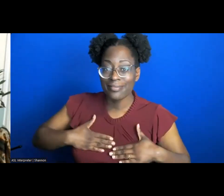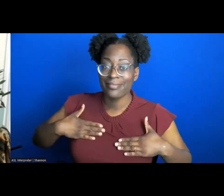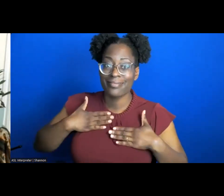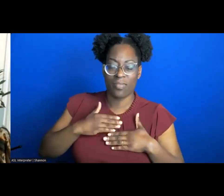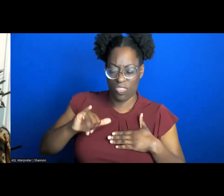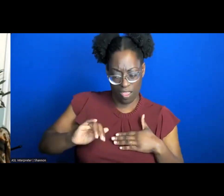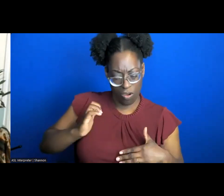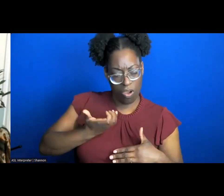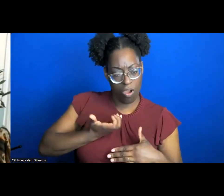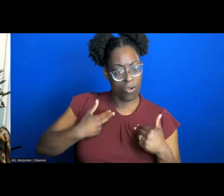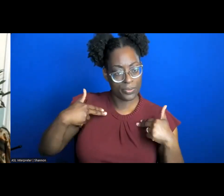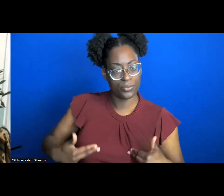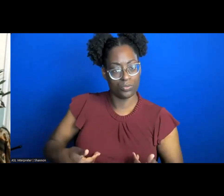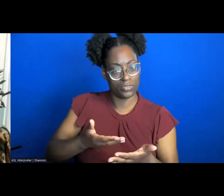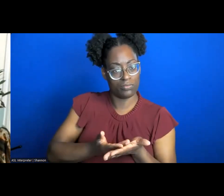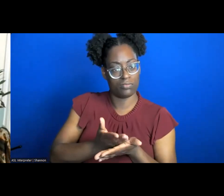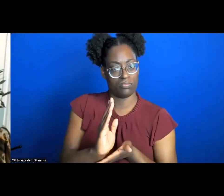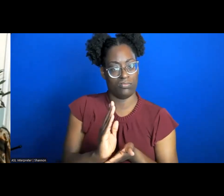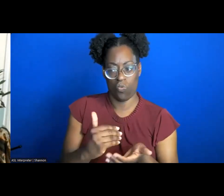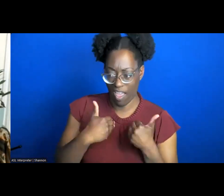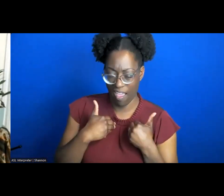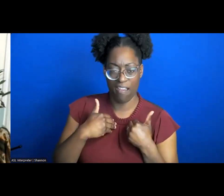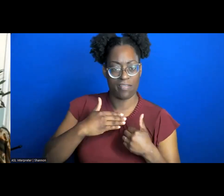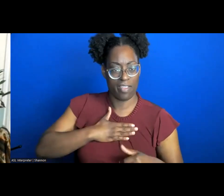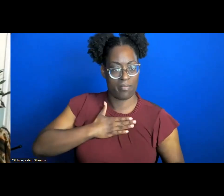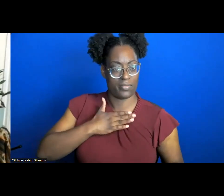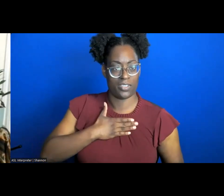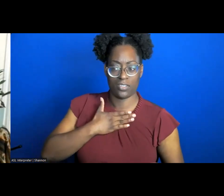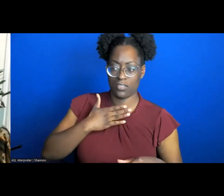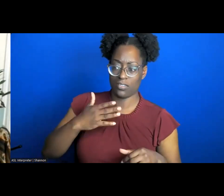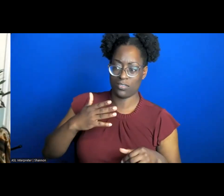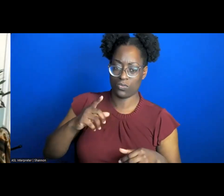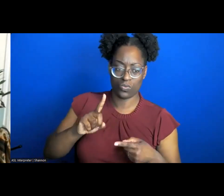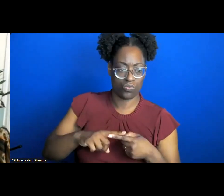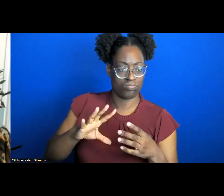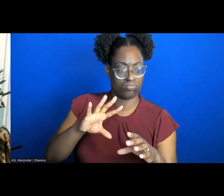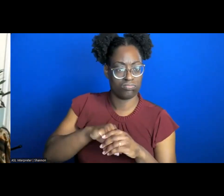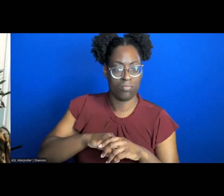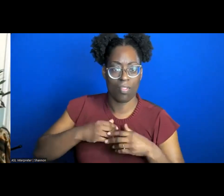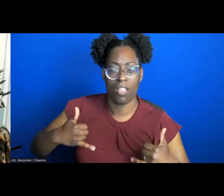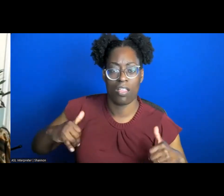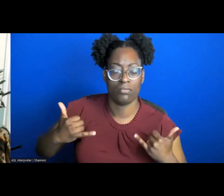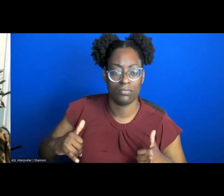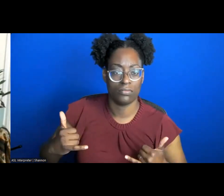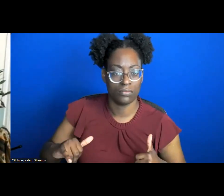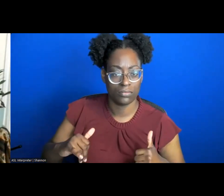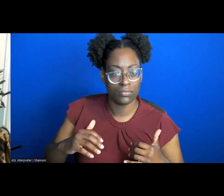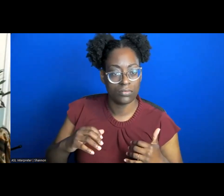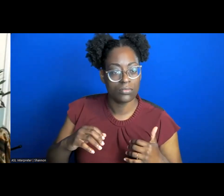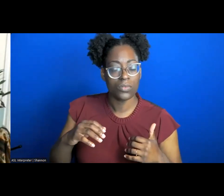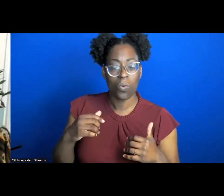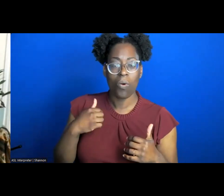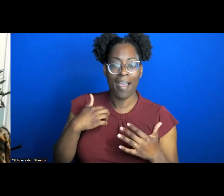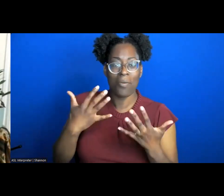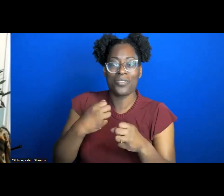that adults, institutions, and systems create a container of protection around Black children. We